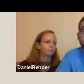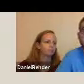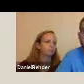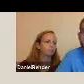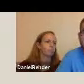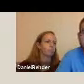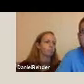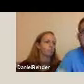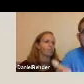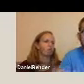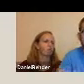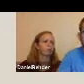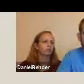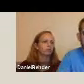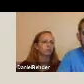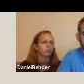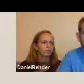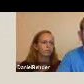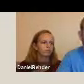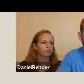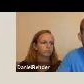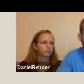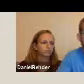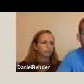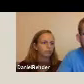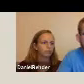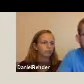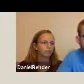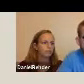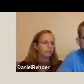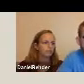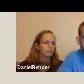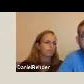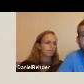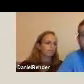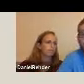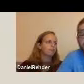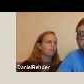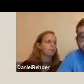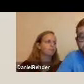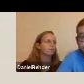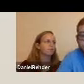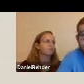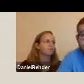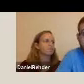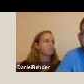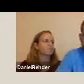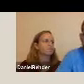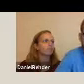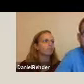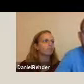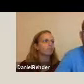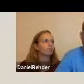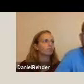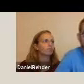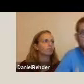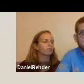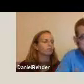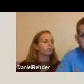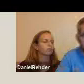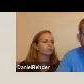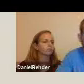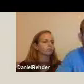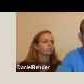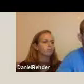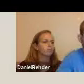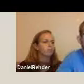both a spoken and a signed version of that class, where you learn how to produce the sounds or